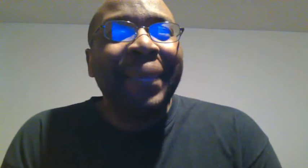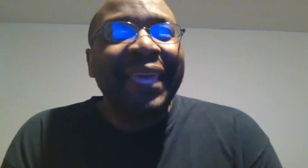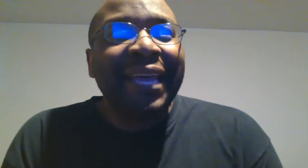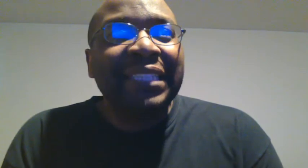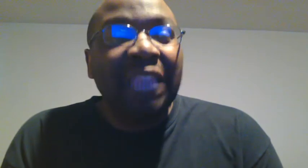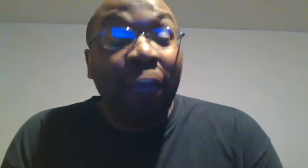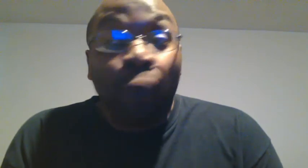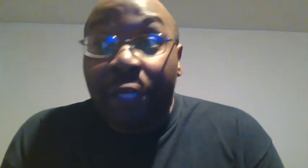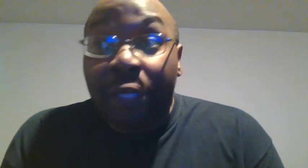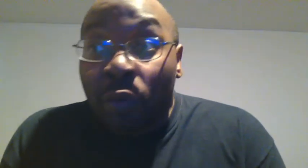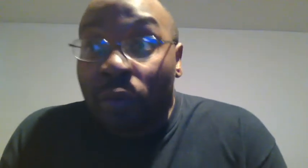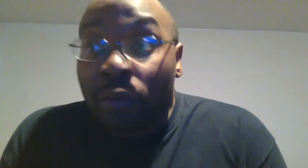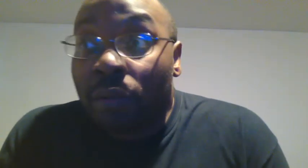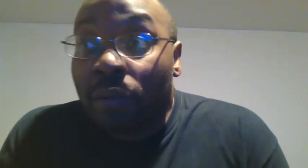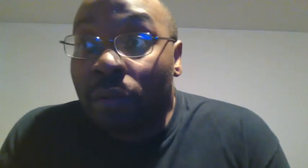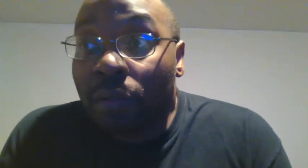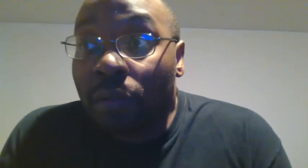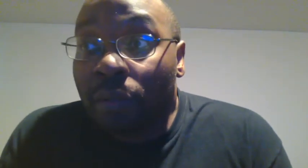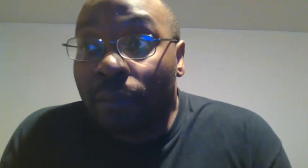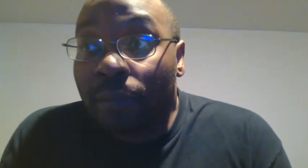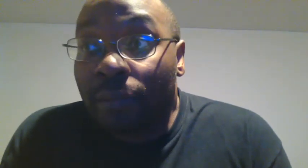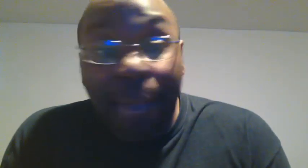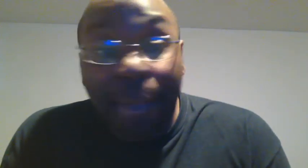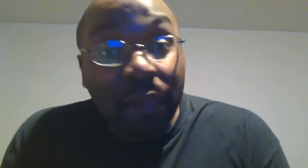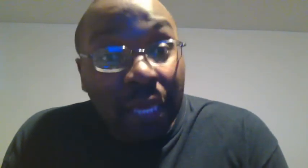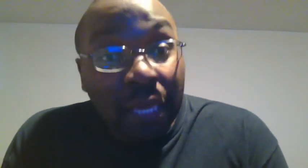Because if we do, I believe